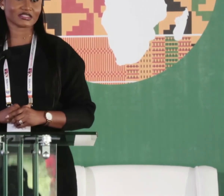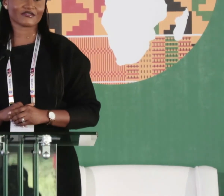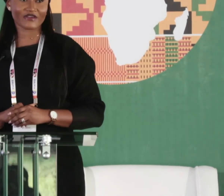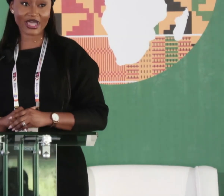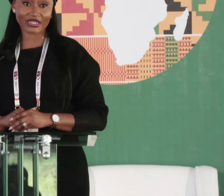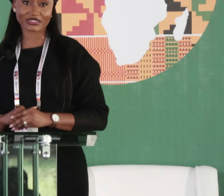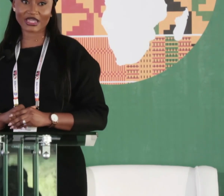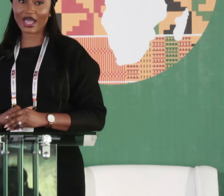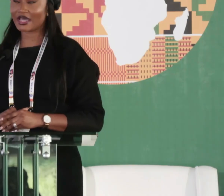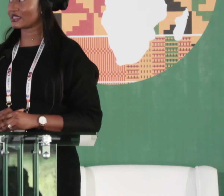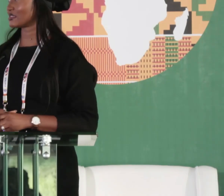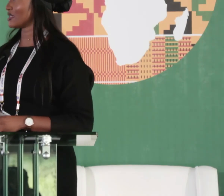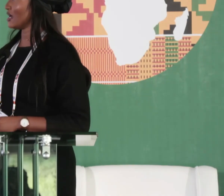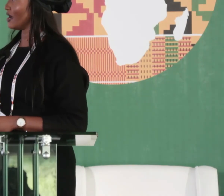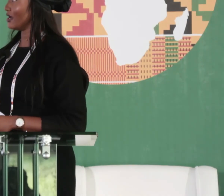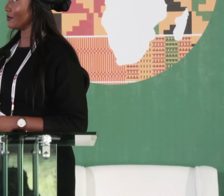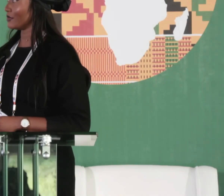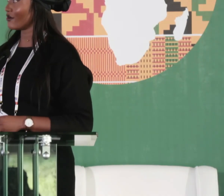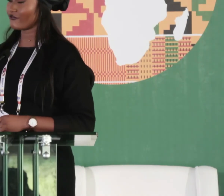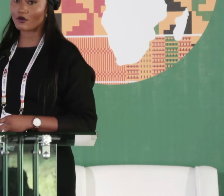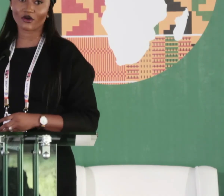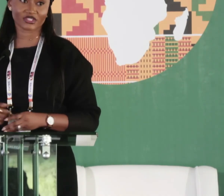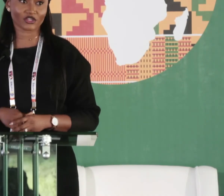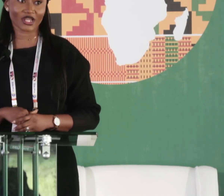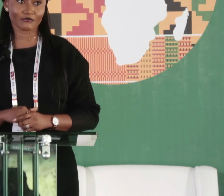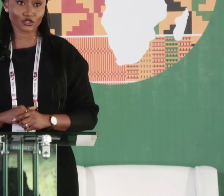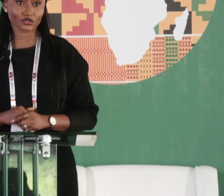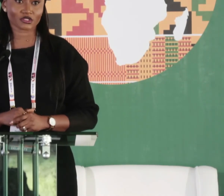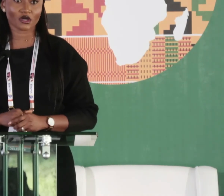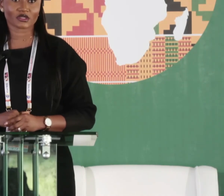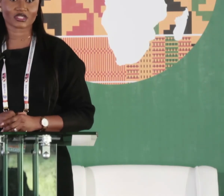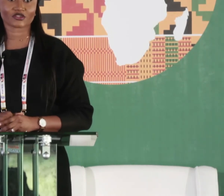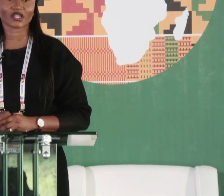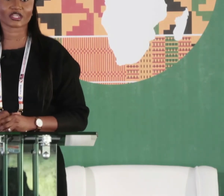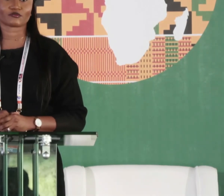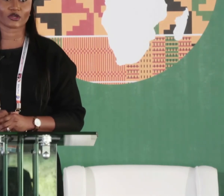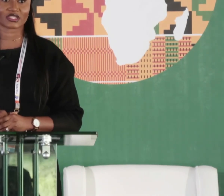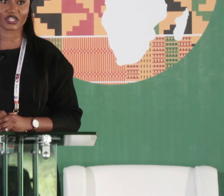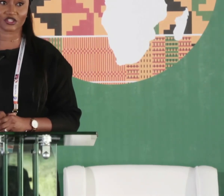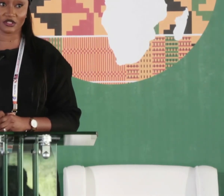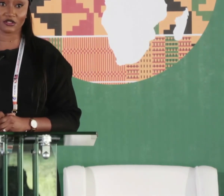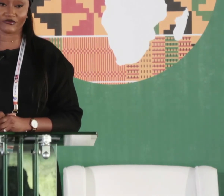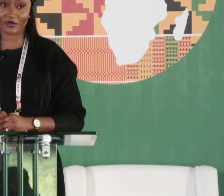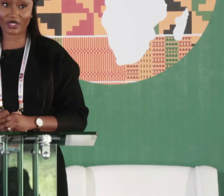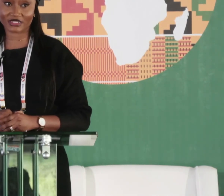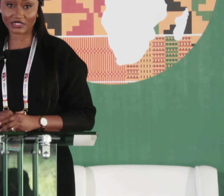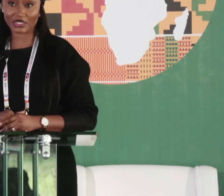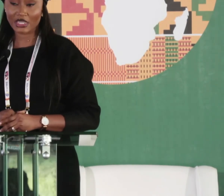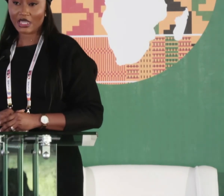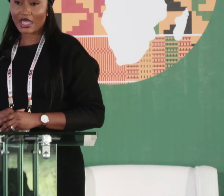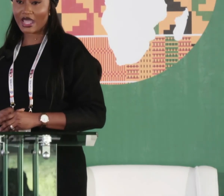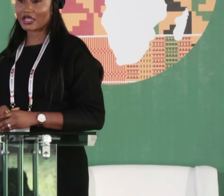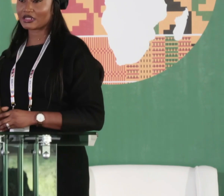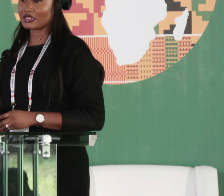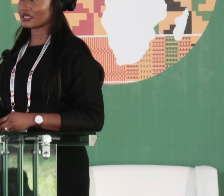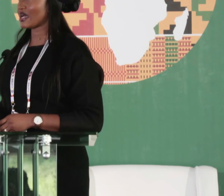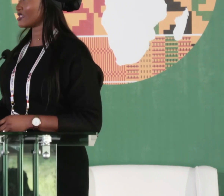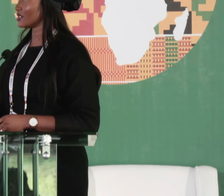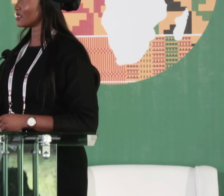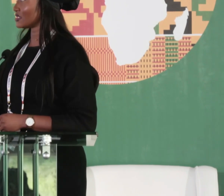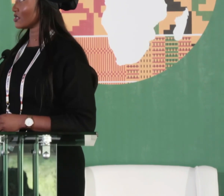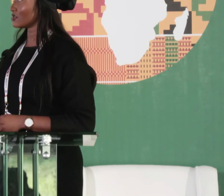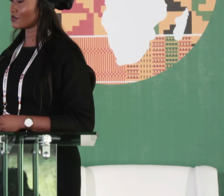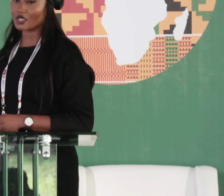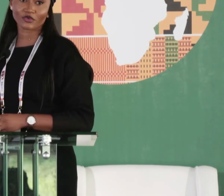is defined as a form of sexual abuse or sexual exploitation of a person. And it has